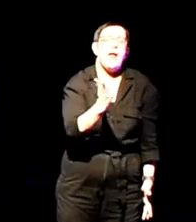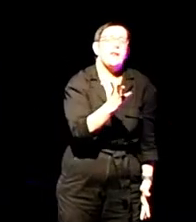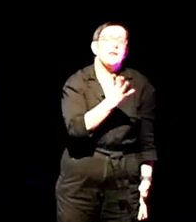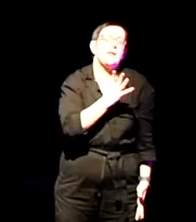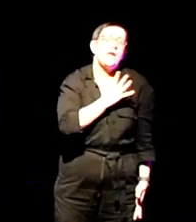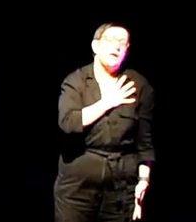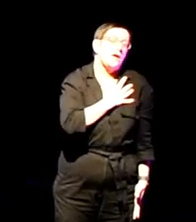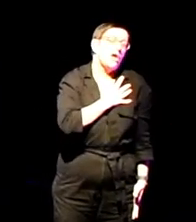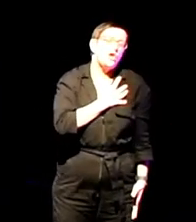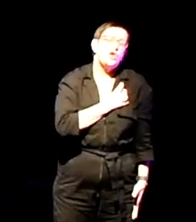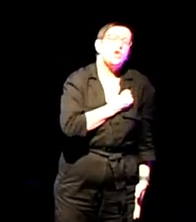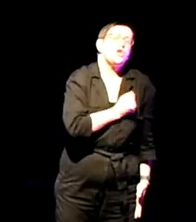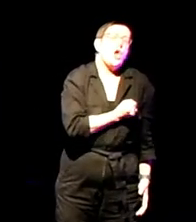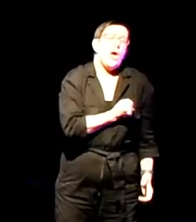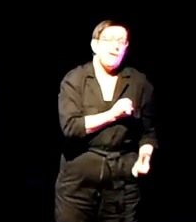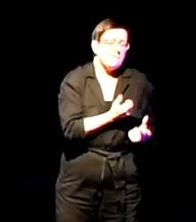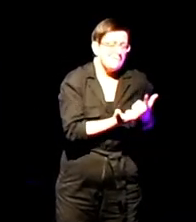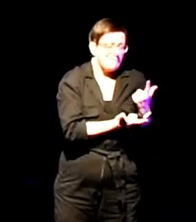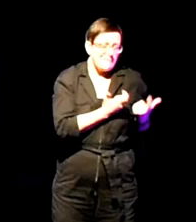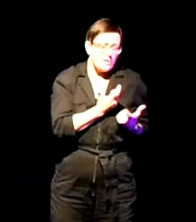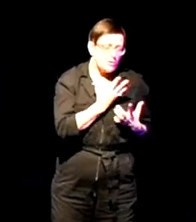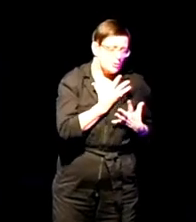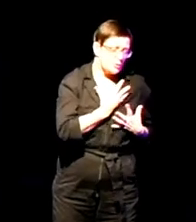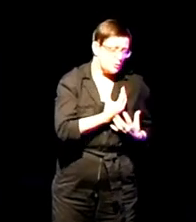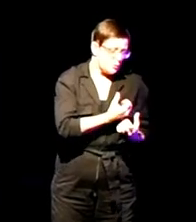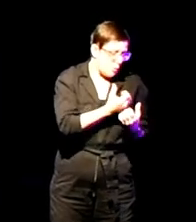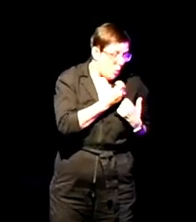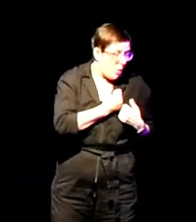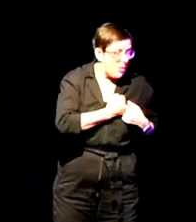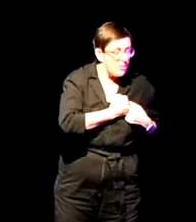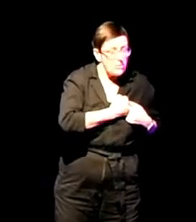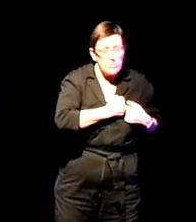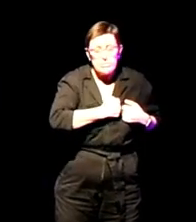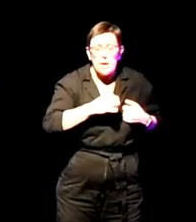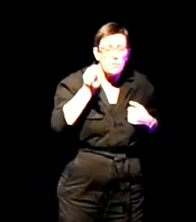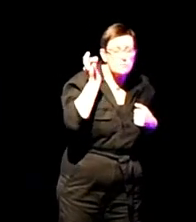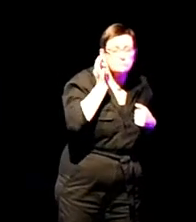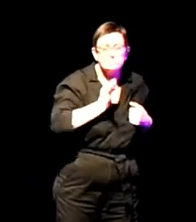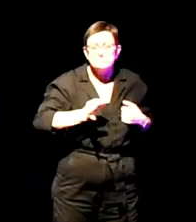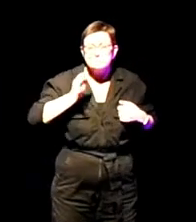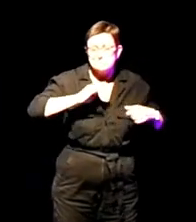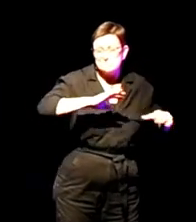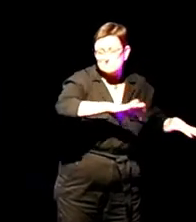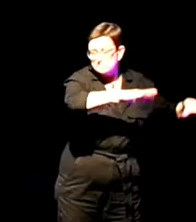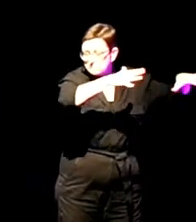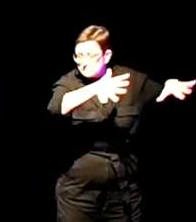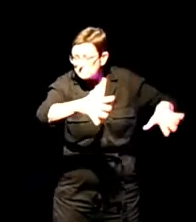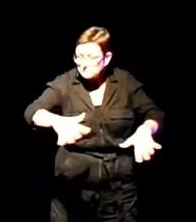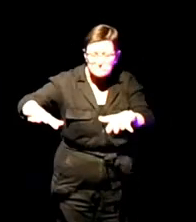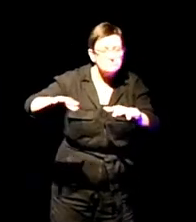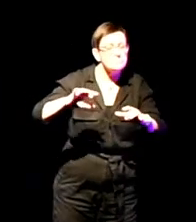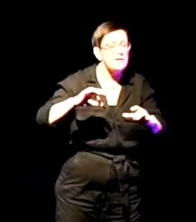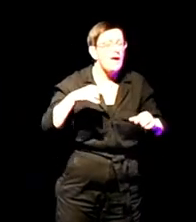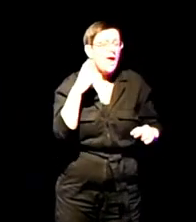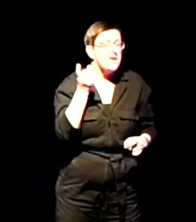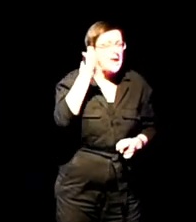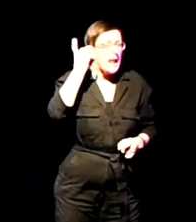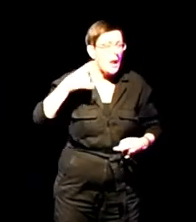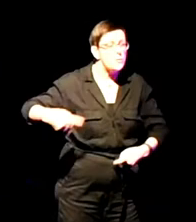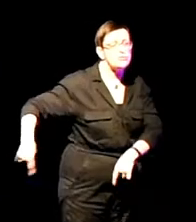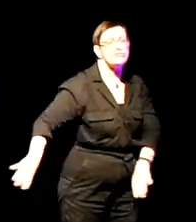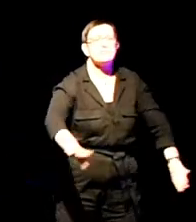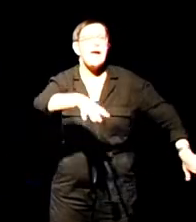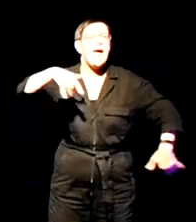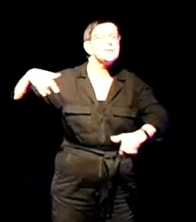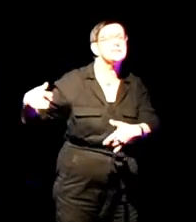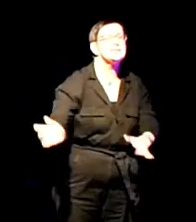hiked across black rocks while waves crashed, white Adidas ash-caked, mustard dress flapping wild.